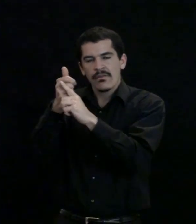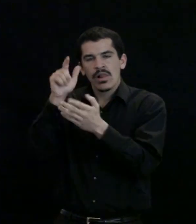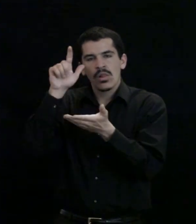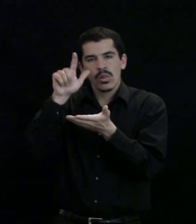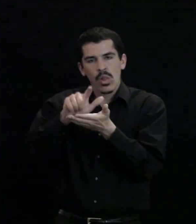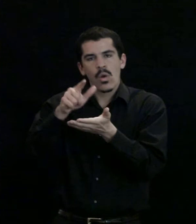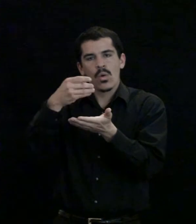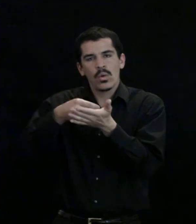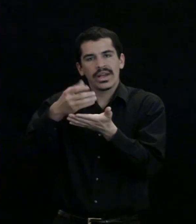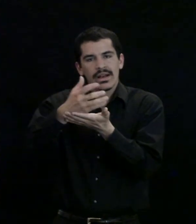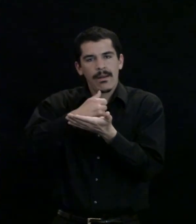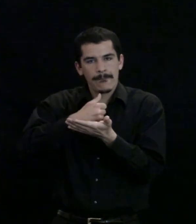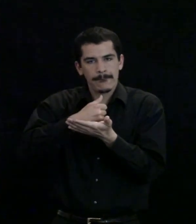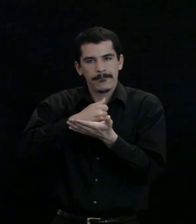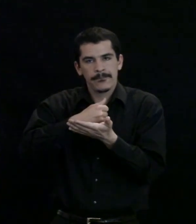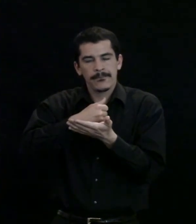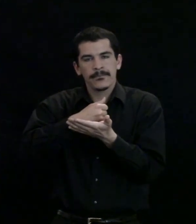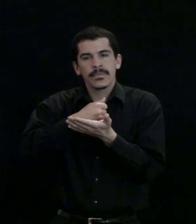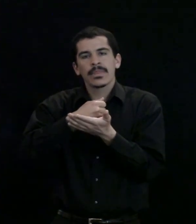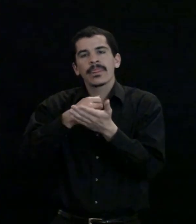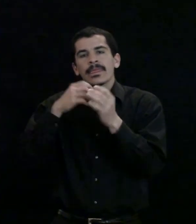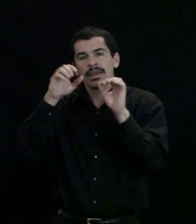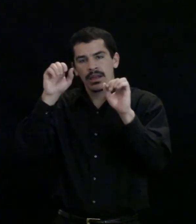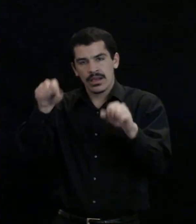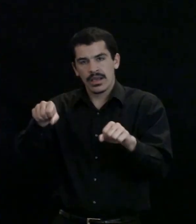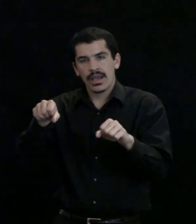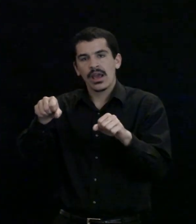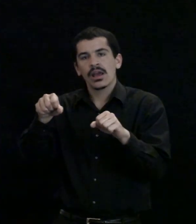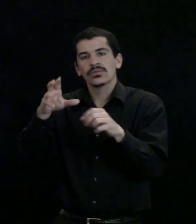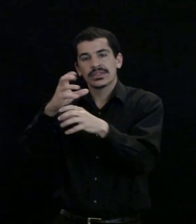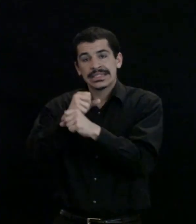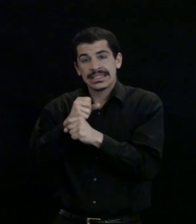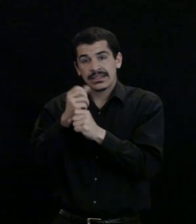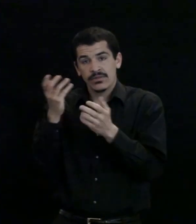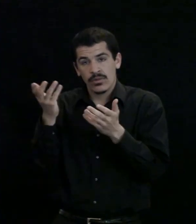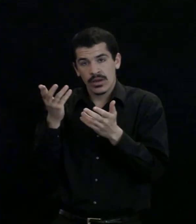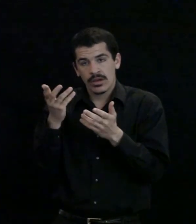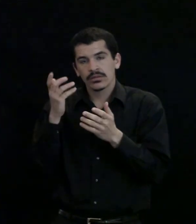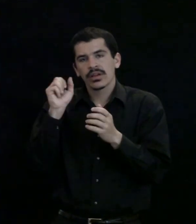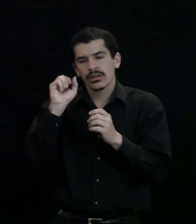get tax credits and other benefits.